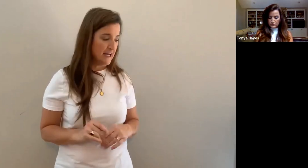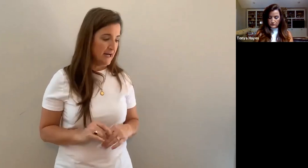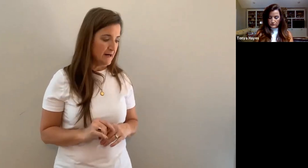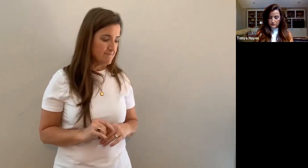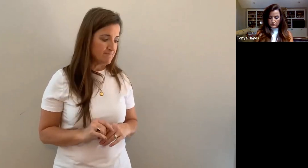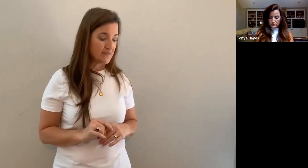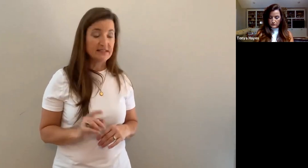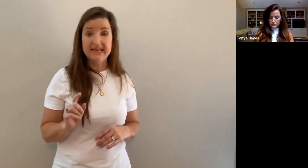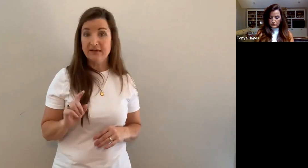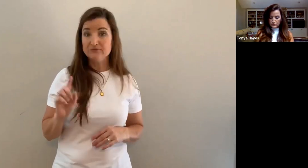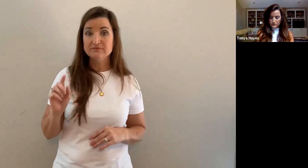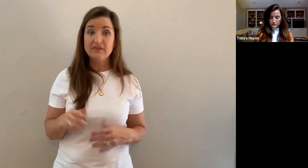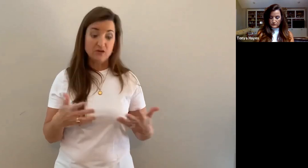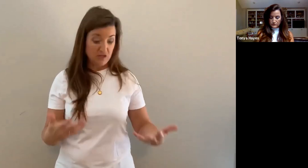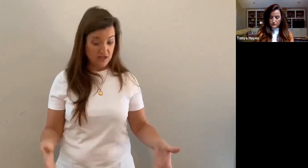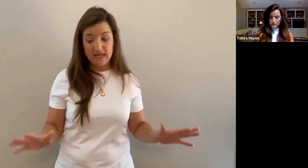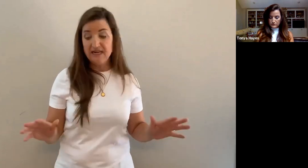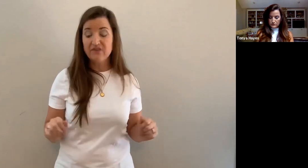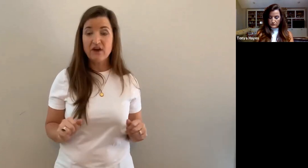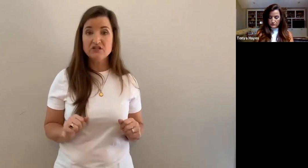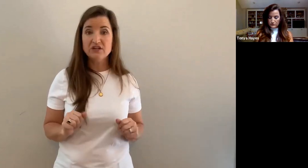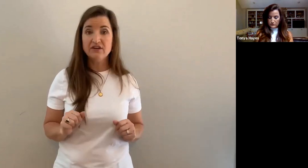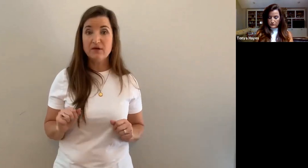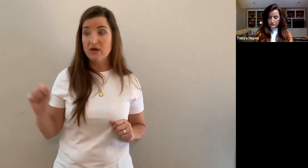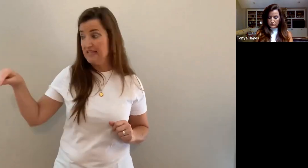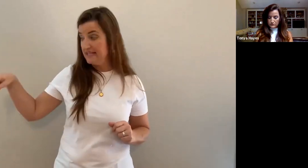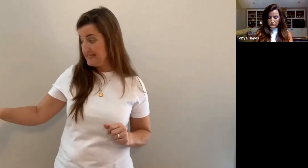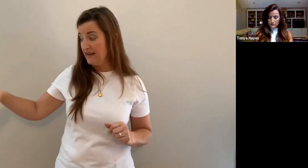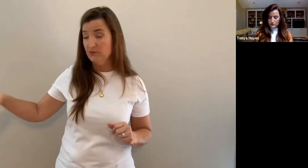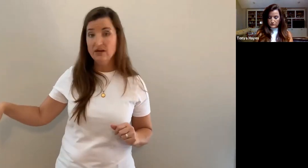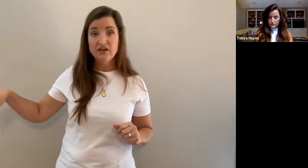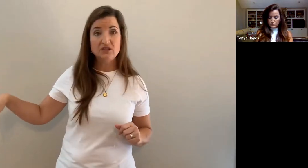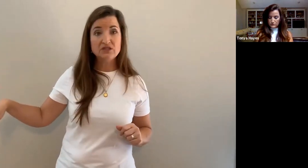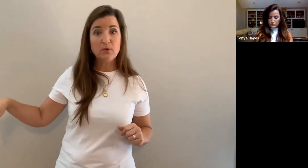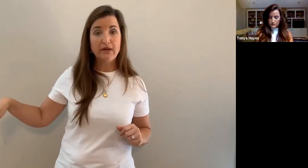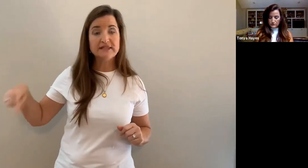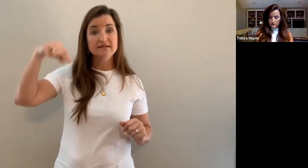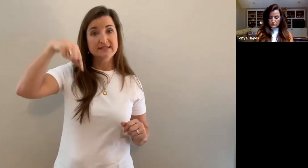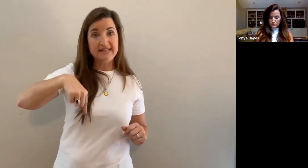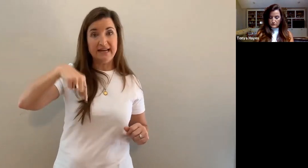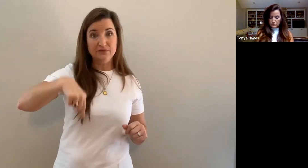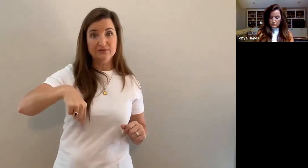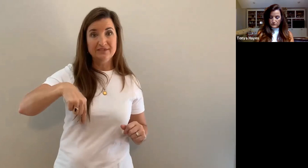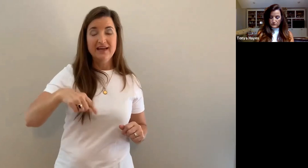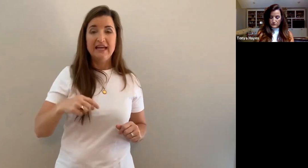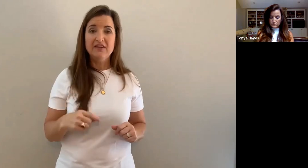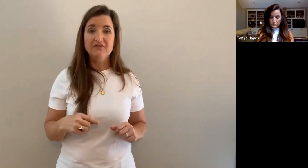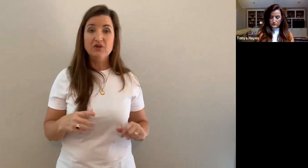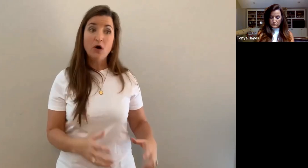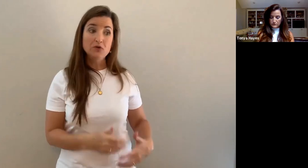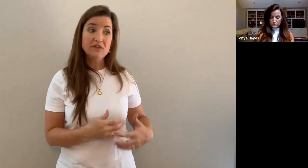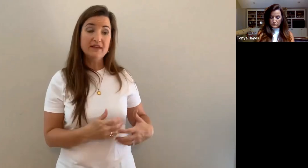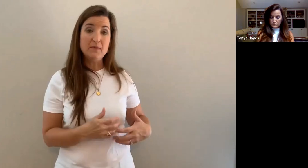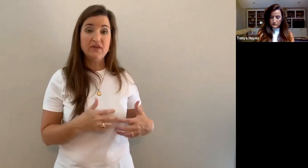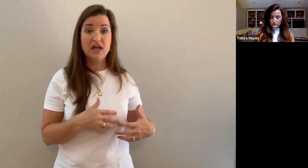hands down. If they're done eating in their high chair and they want to get down, you just point down. If